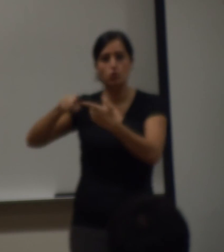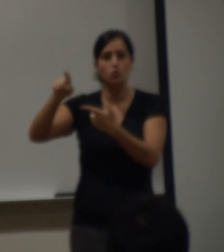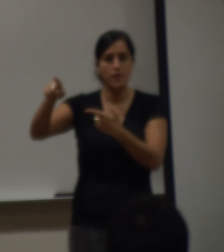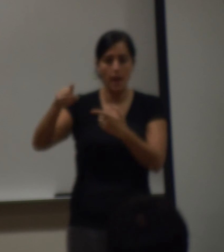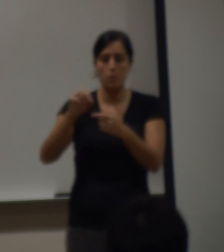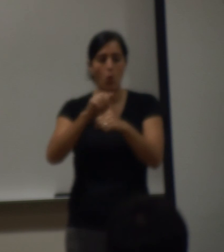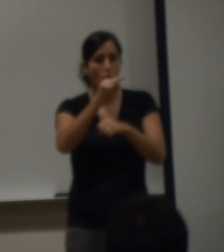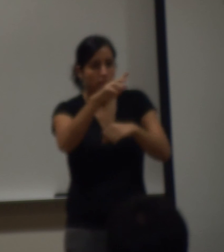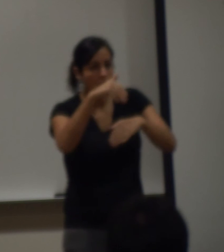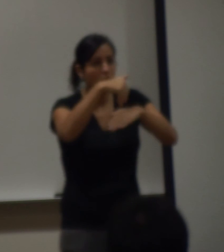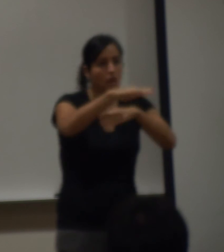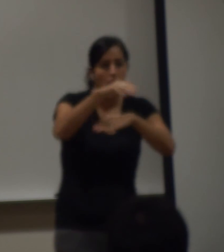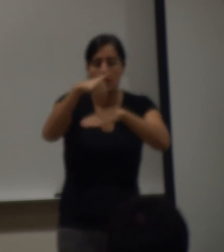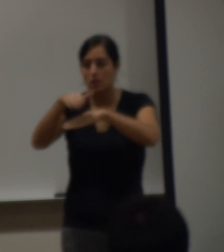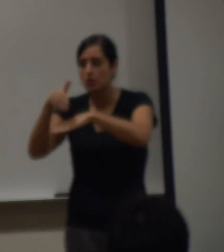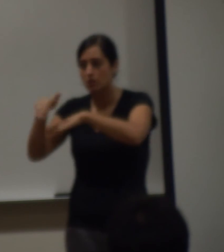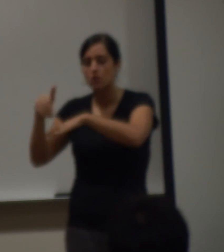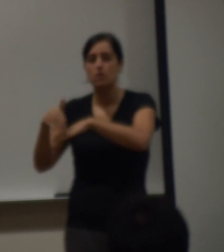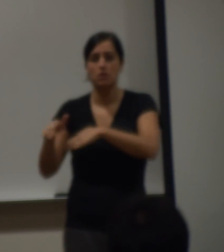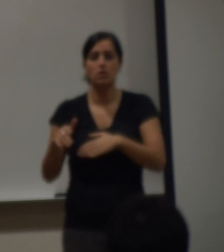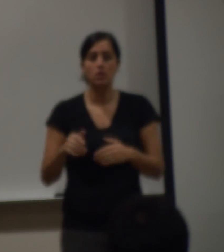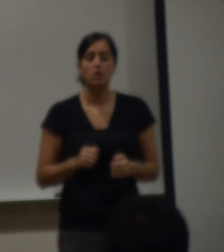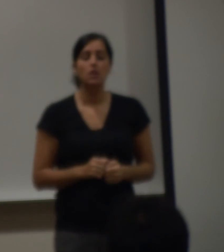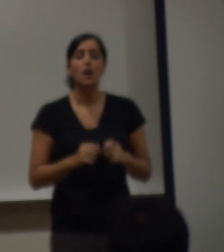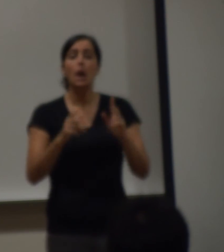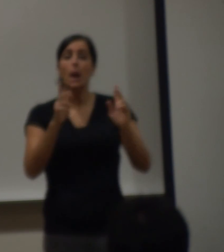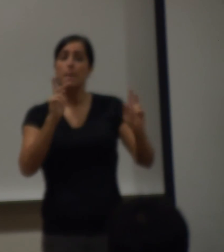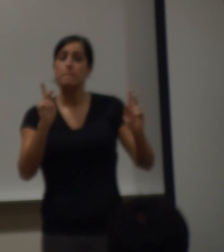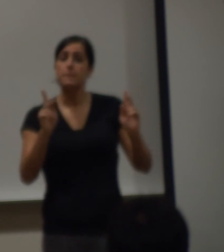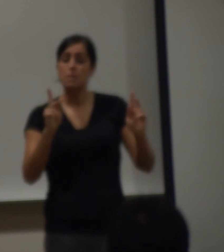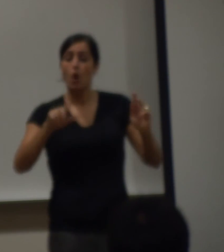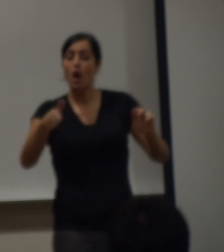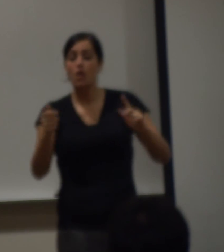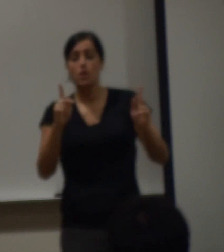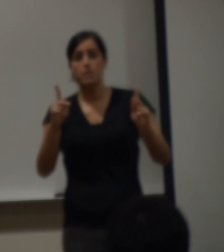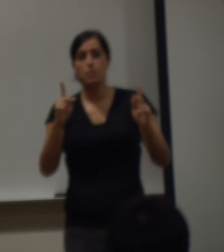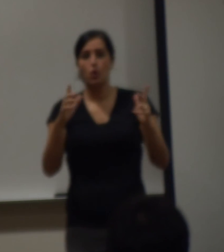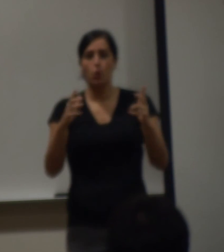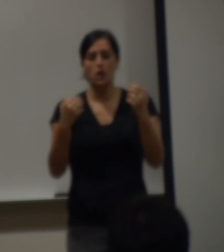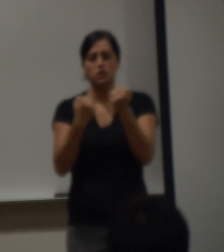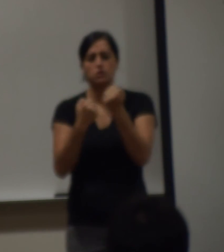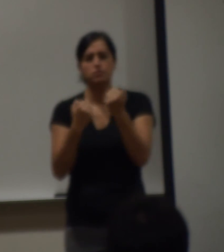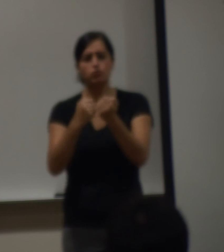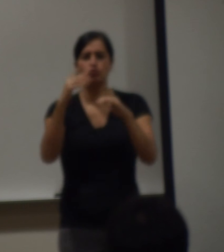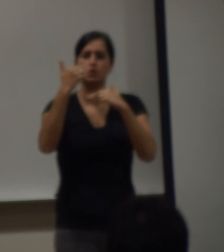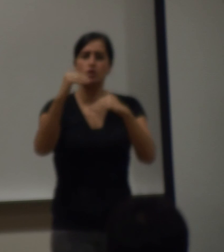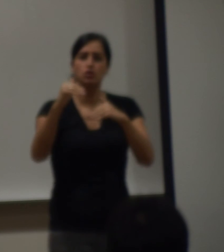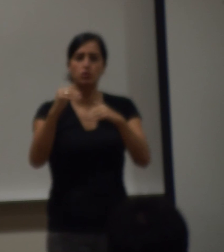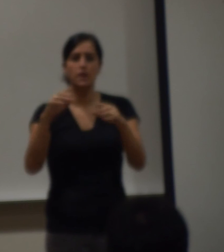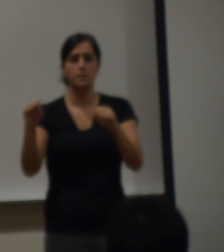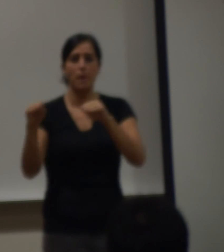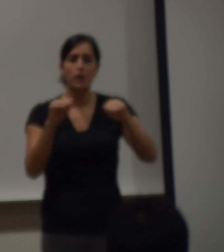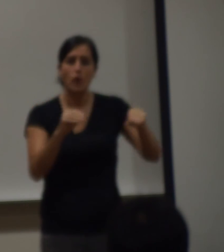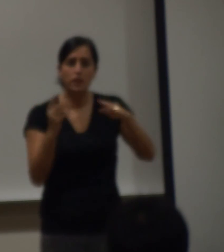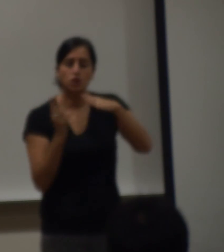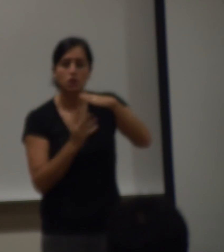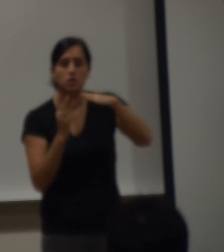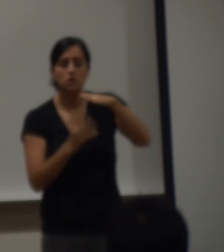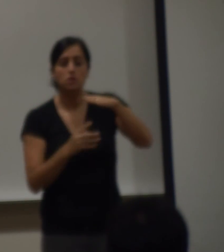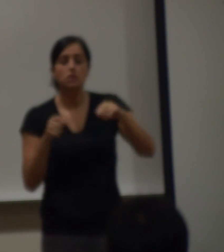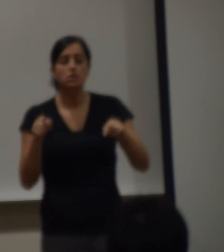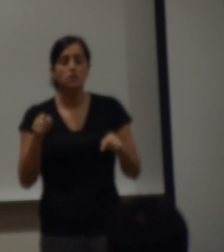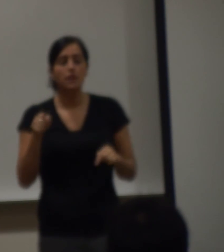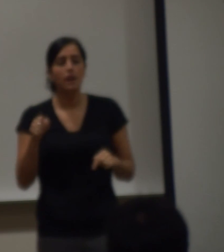what people who are advocating restrictions on migration and into the U.S. may